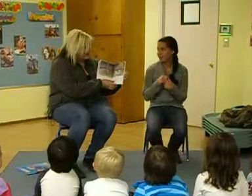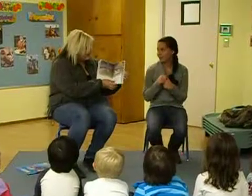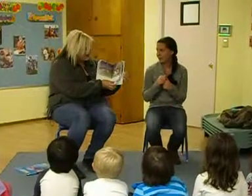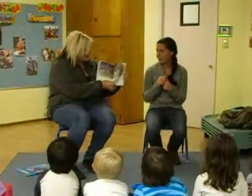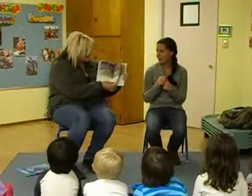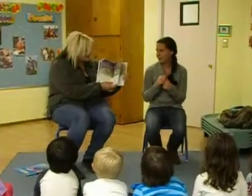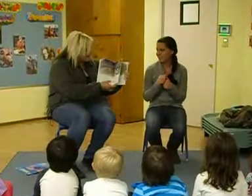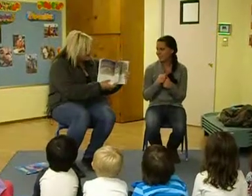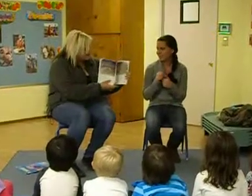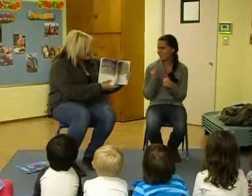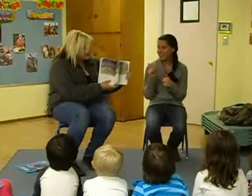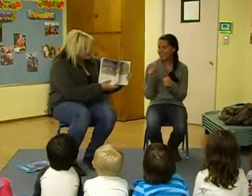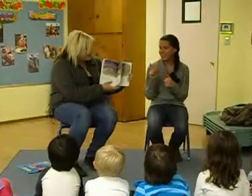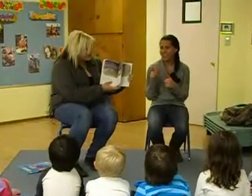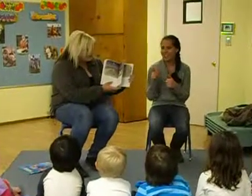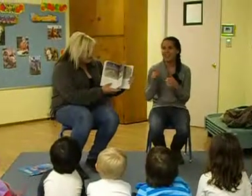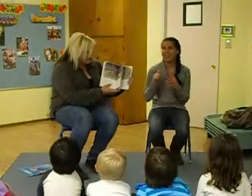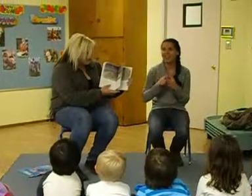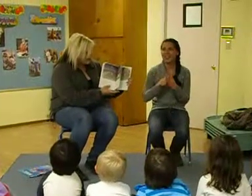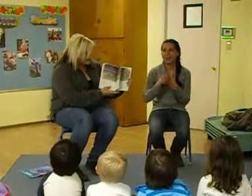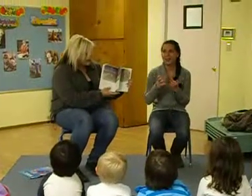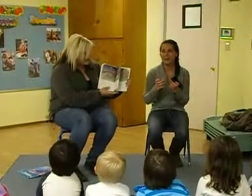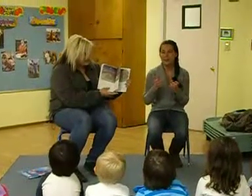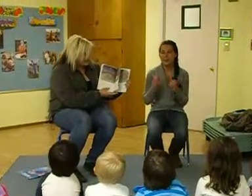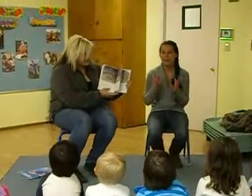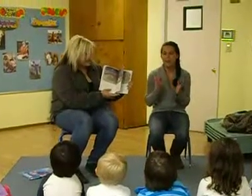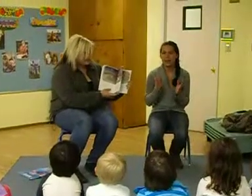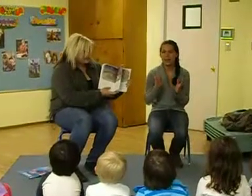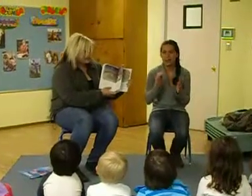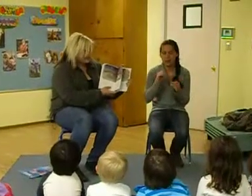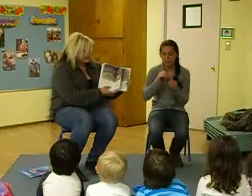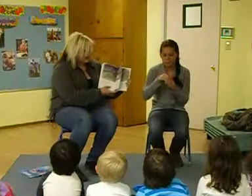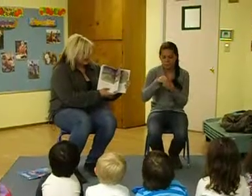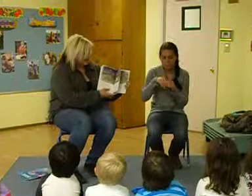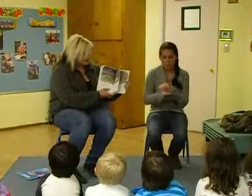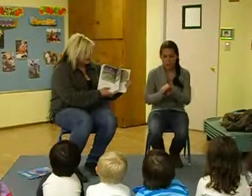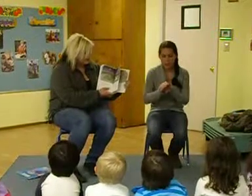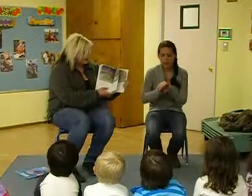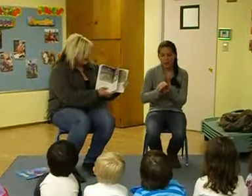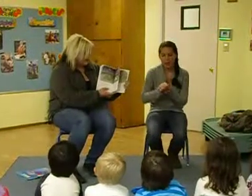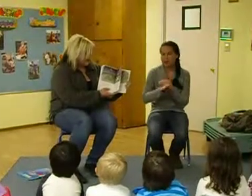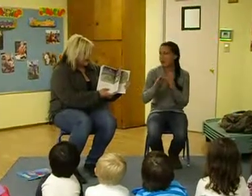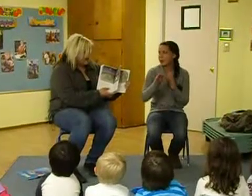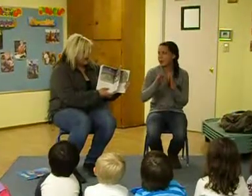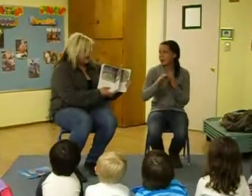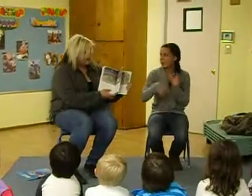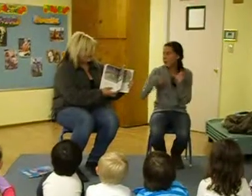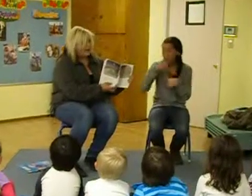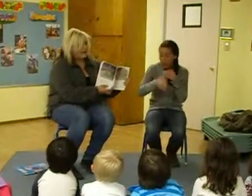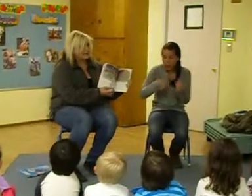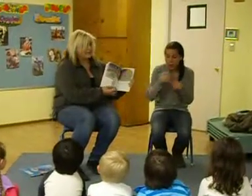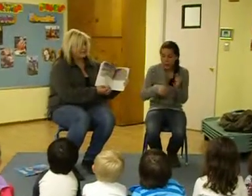Okay, Lilac was trying to bury the box. She kicked the dirt into the air and covered Harold from head to toe.